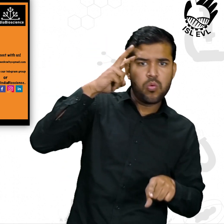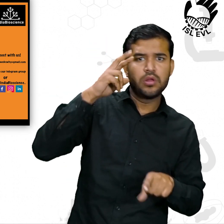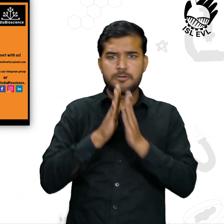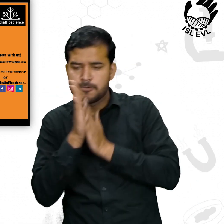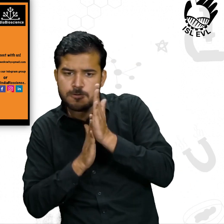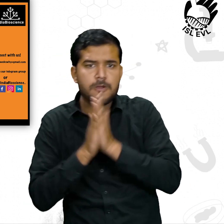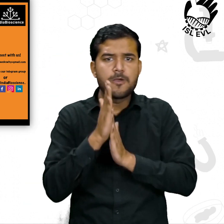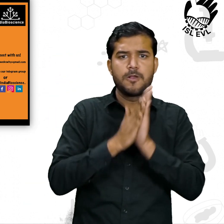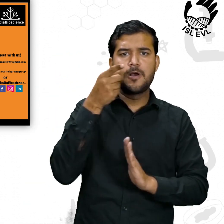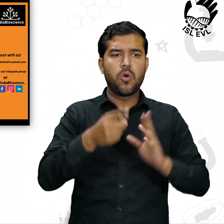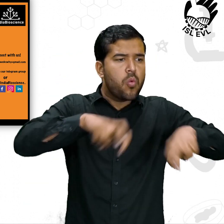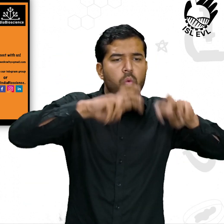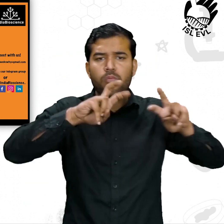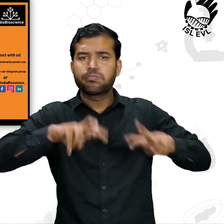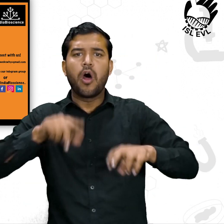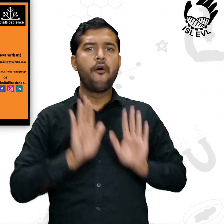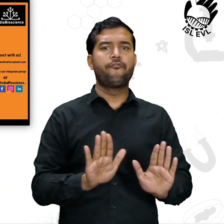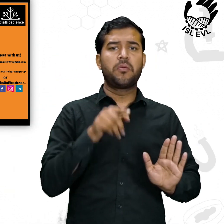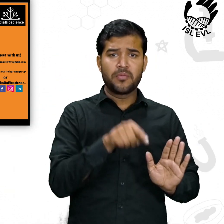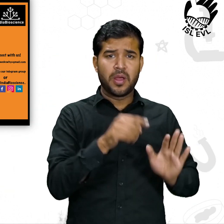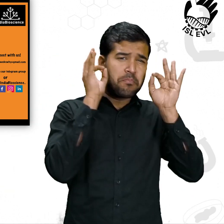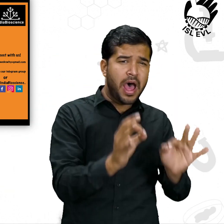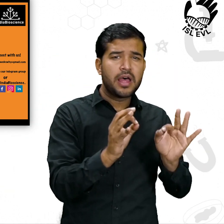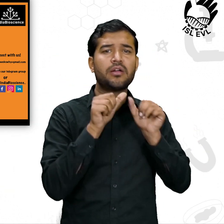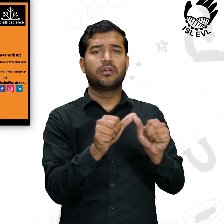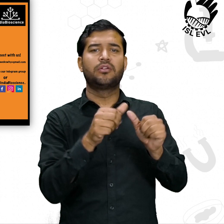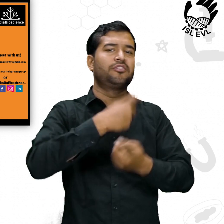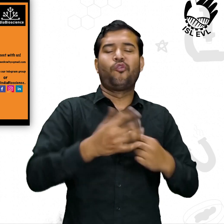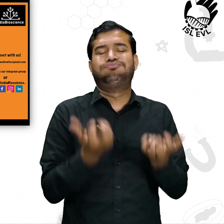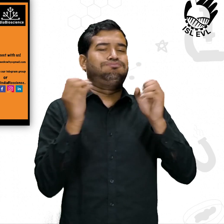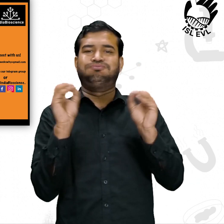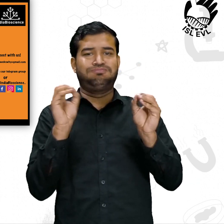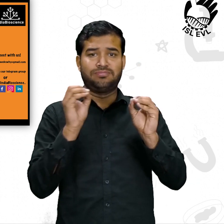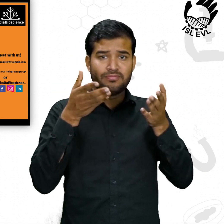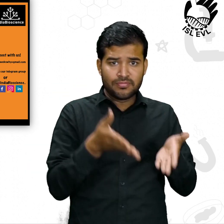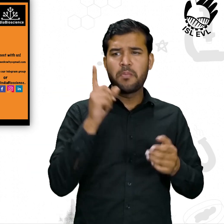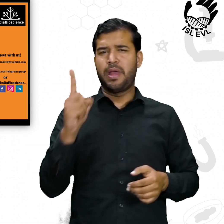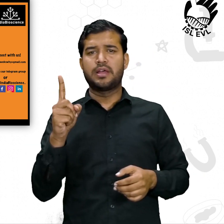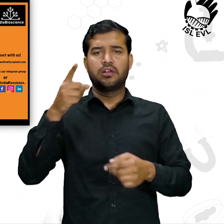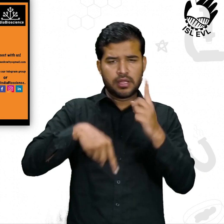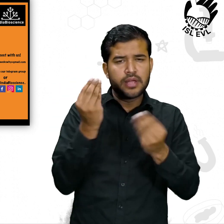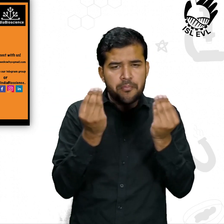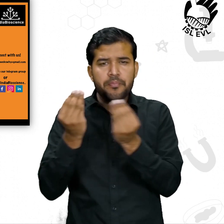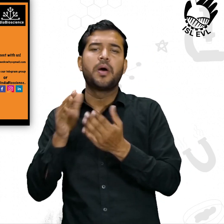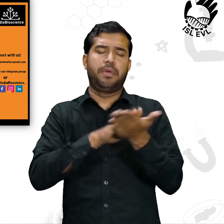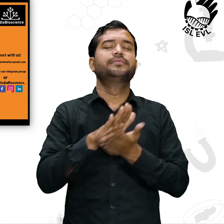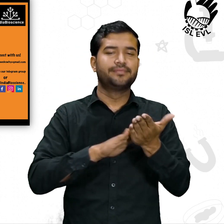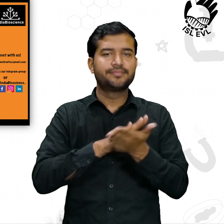exact reason, there are multiple speculations about their stripes. First, let's get some basics right. So,